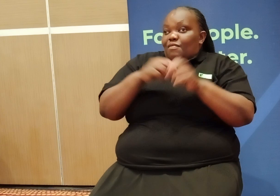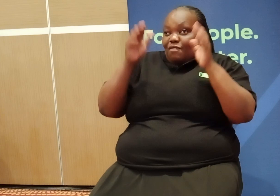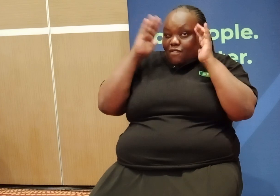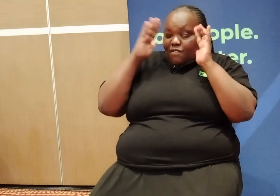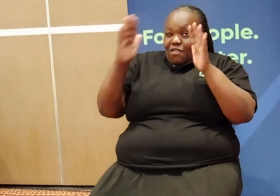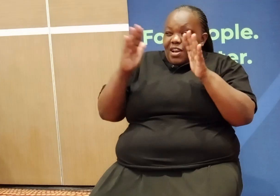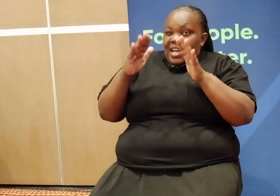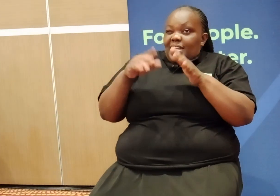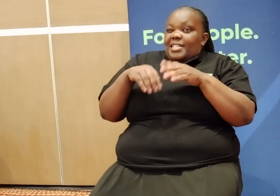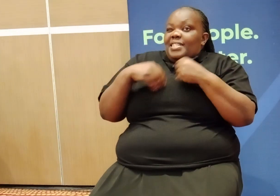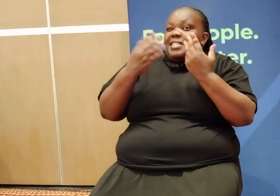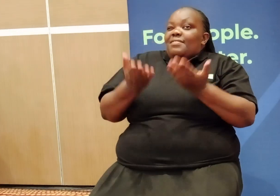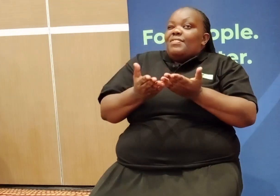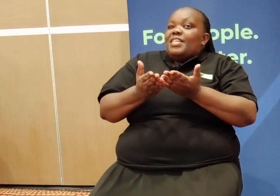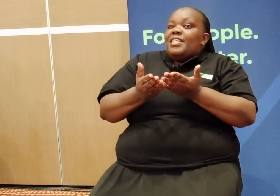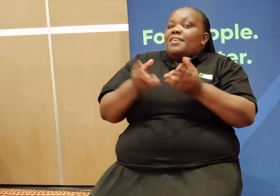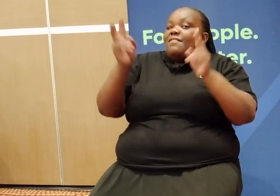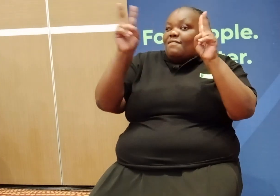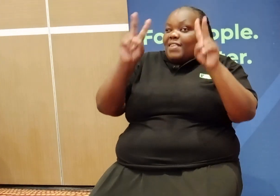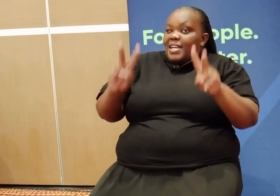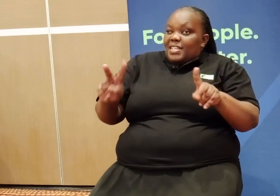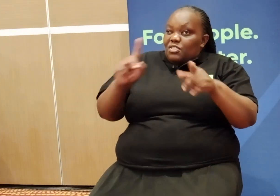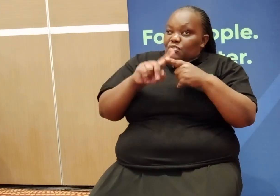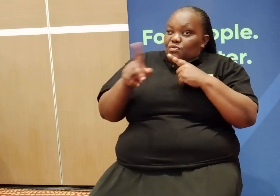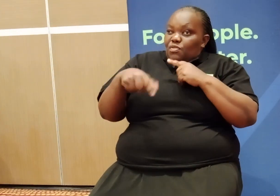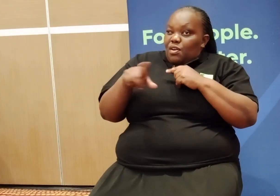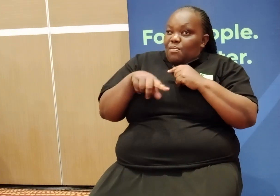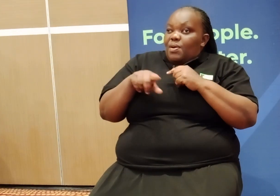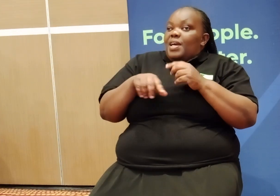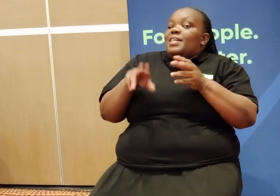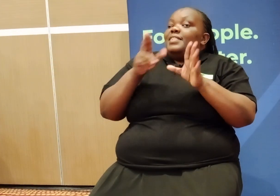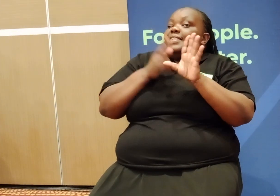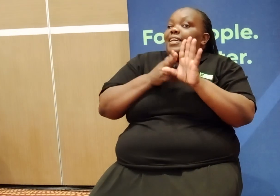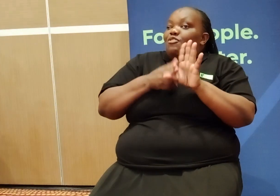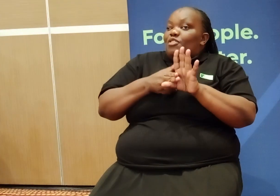on delivering value to our stakeholders.